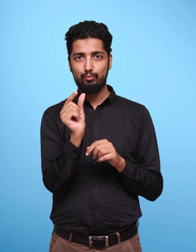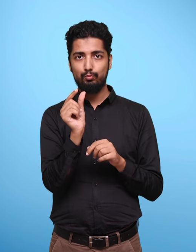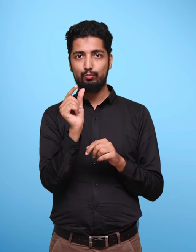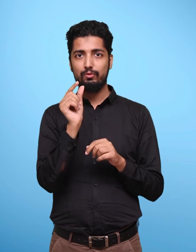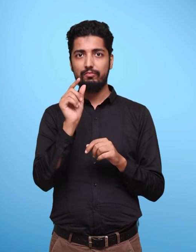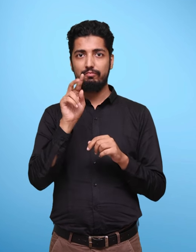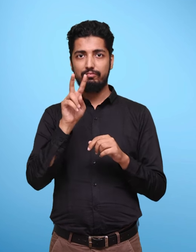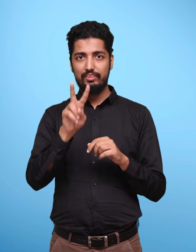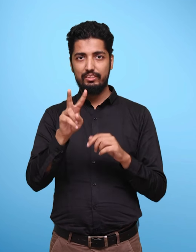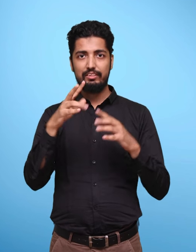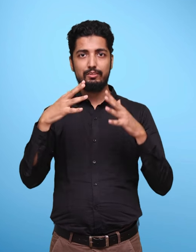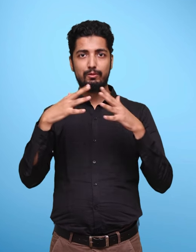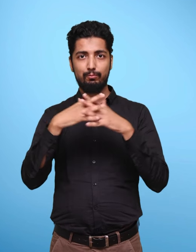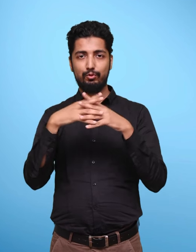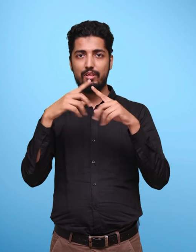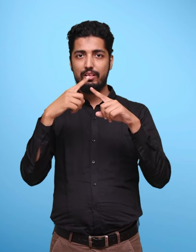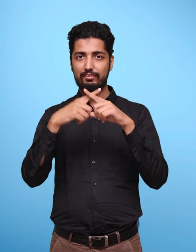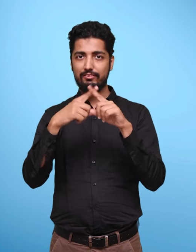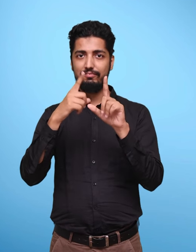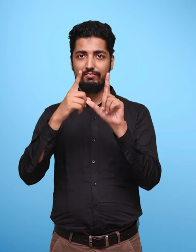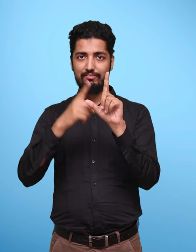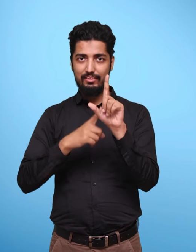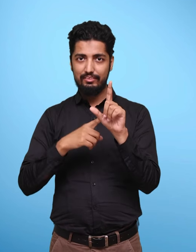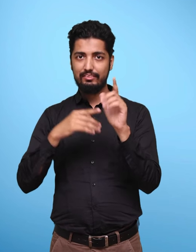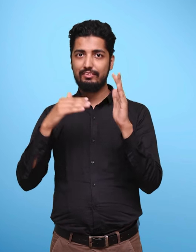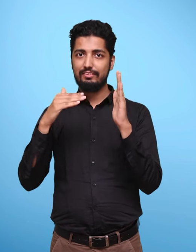U, V, W, X, Y, Z.